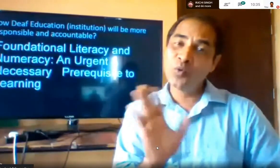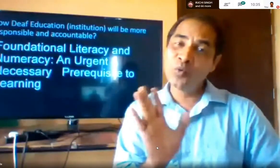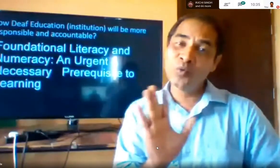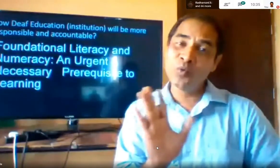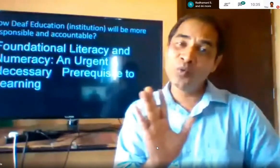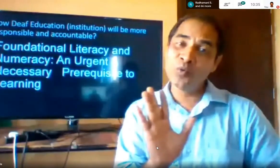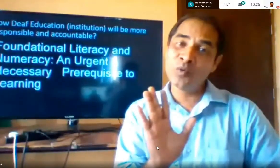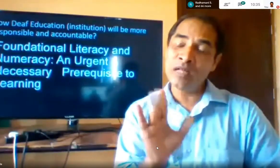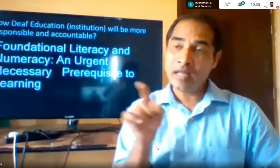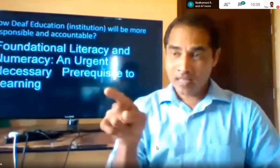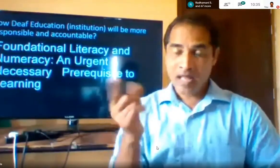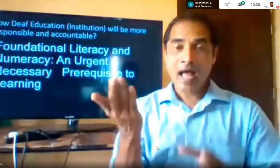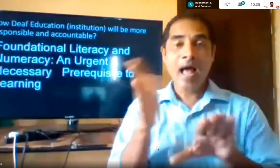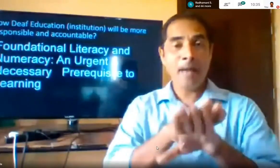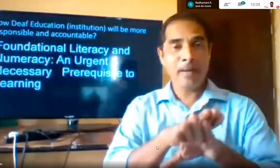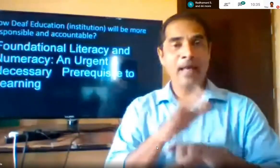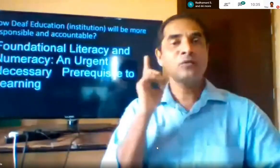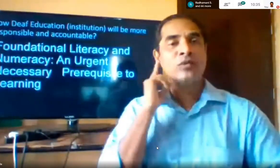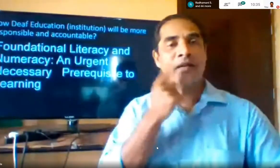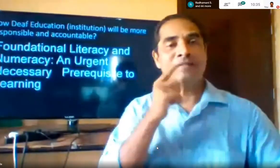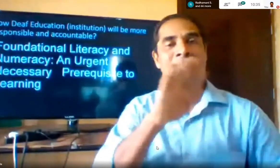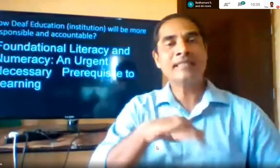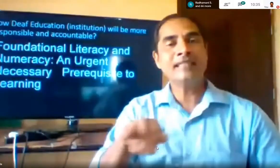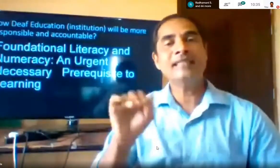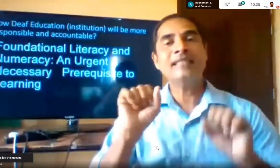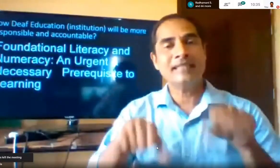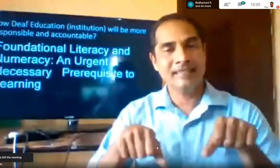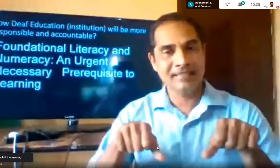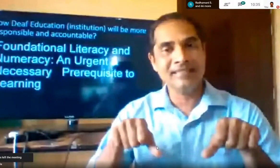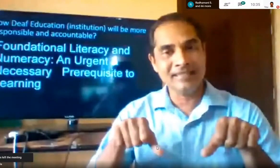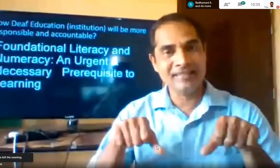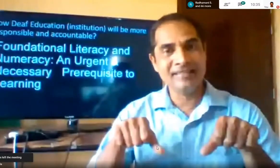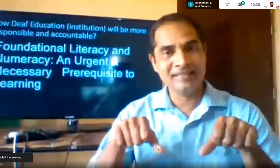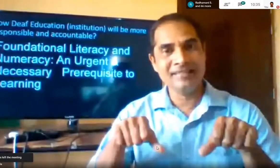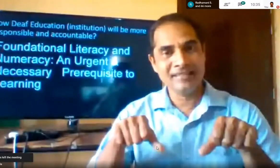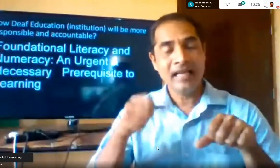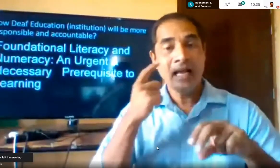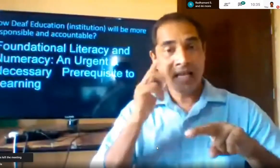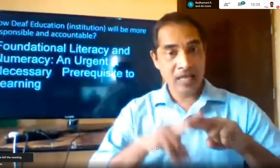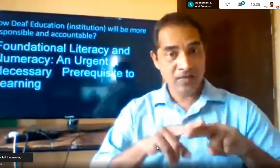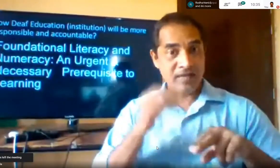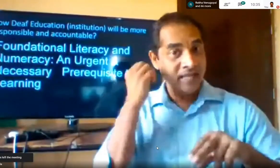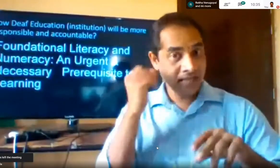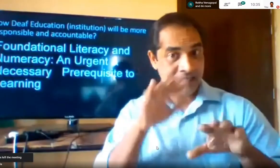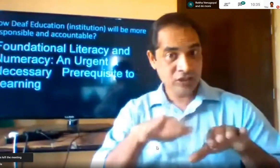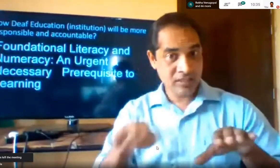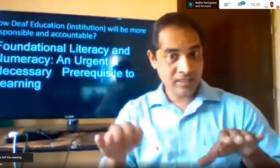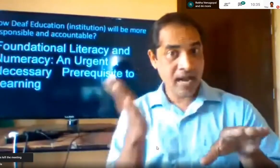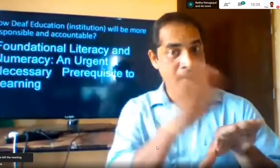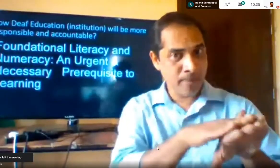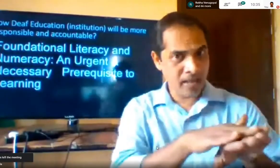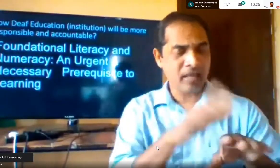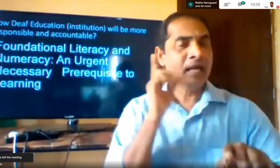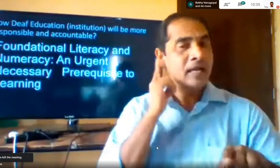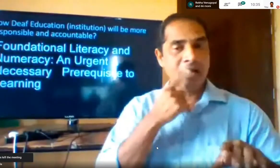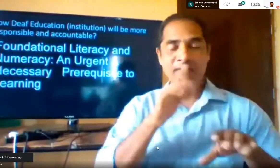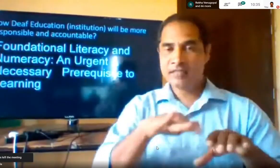So we can't tell them like the student is unable to write or read or anything. Before the age of